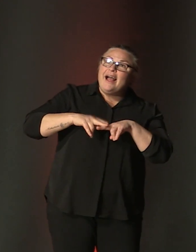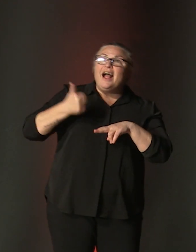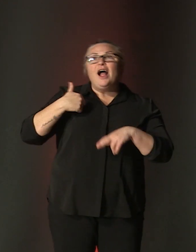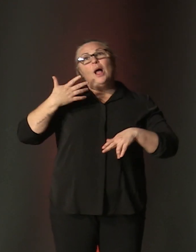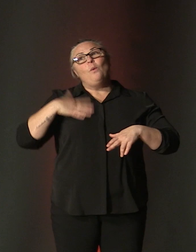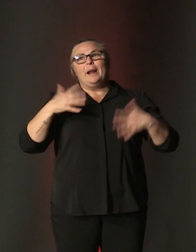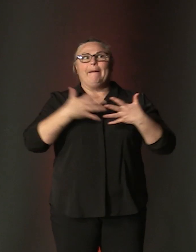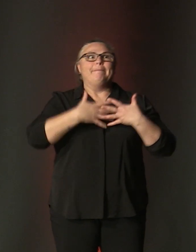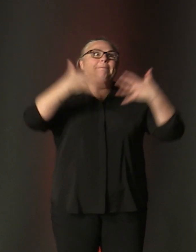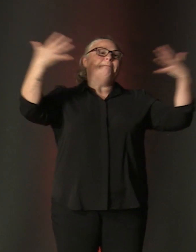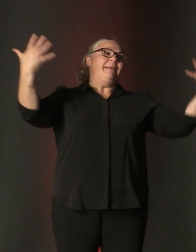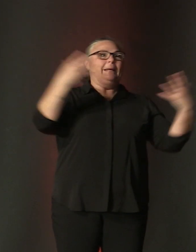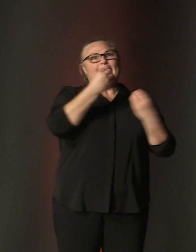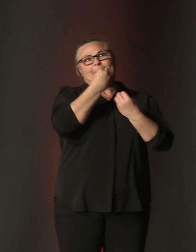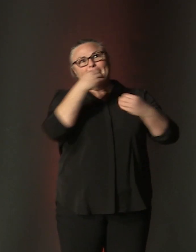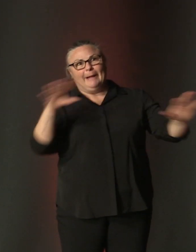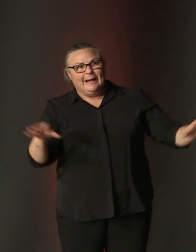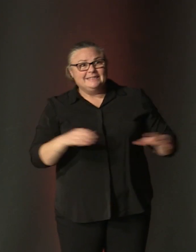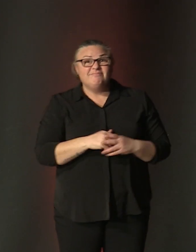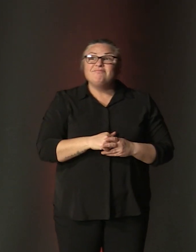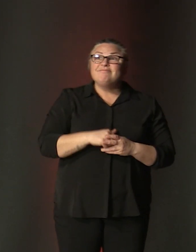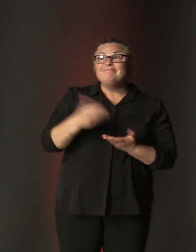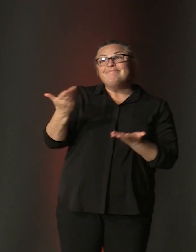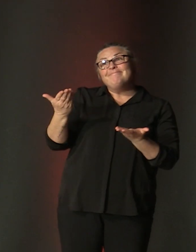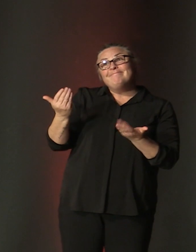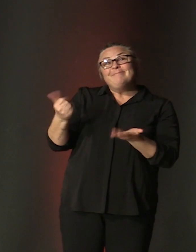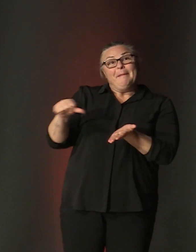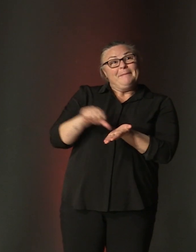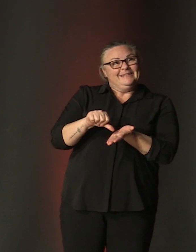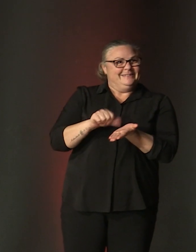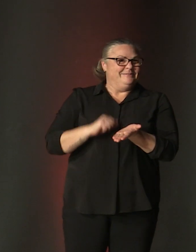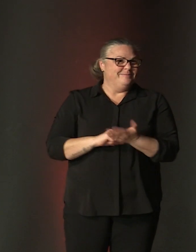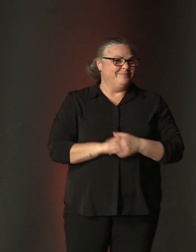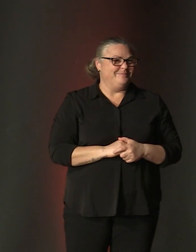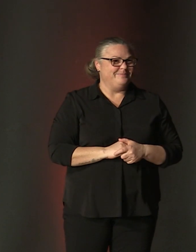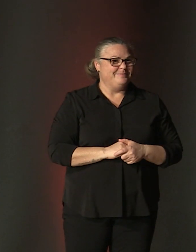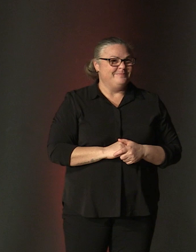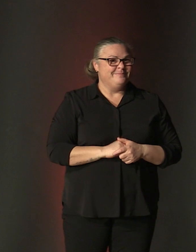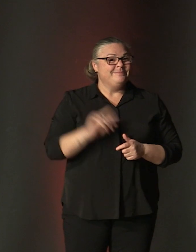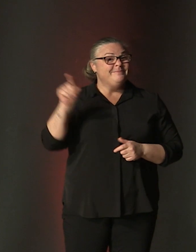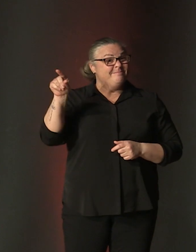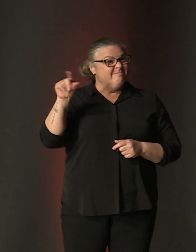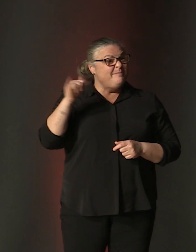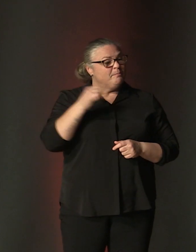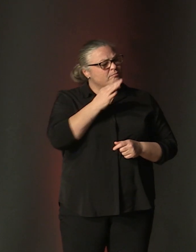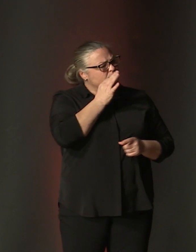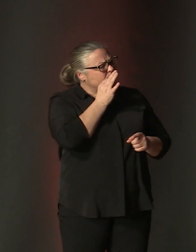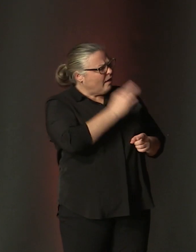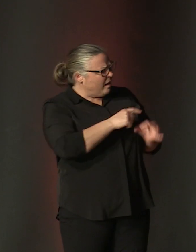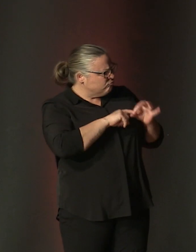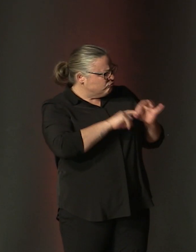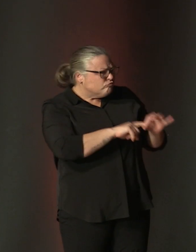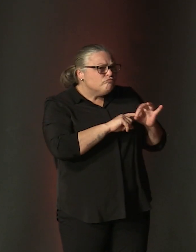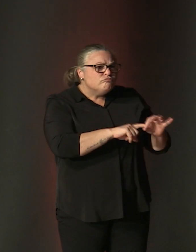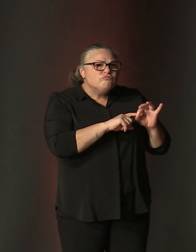want to have a big kid party. Can I have some money?" And then they would probably ask you questions